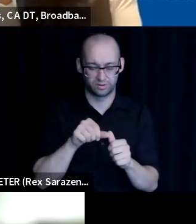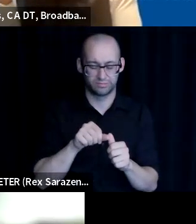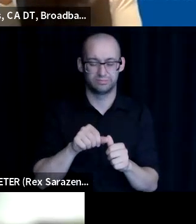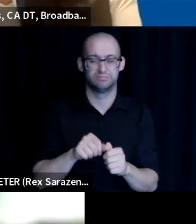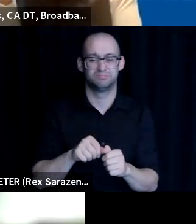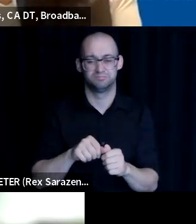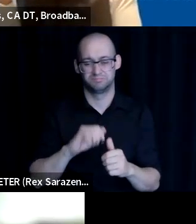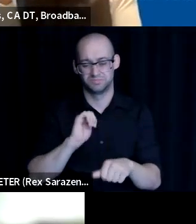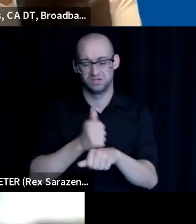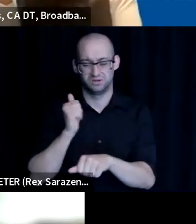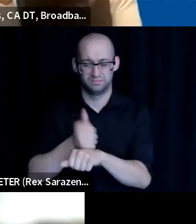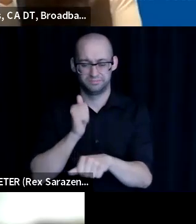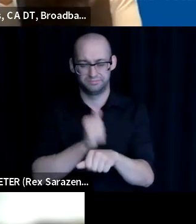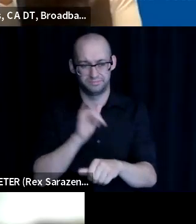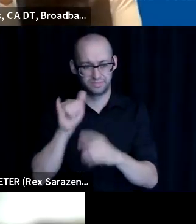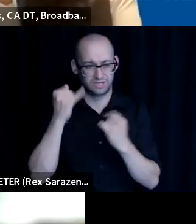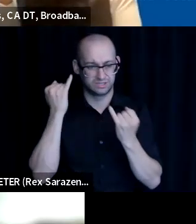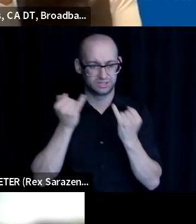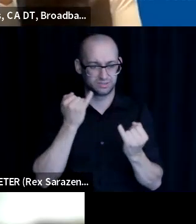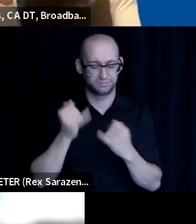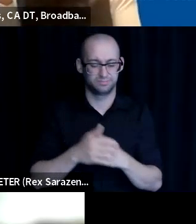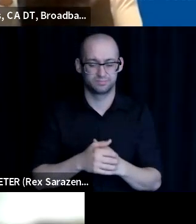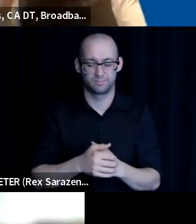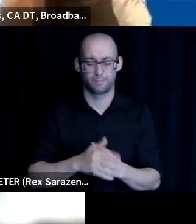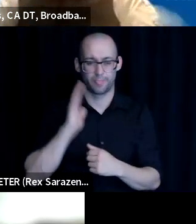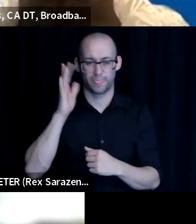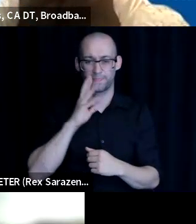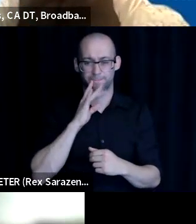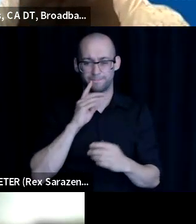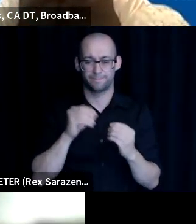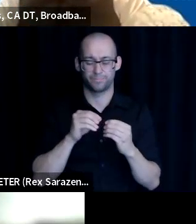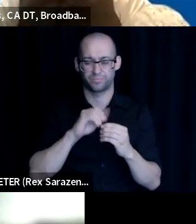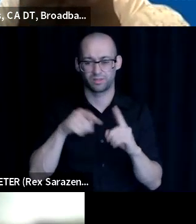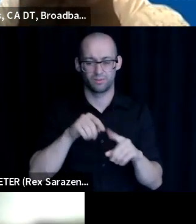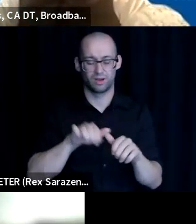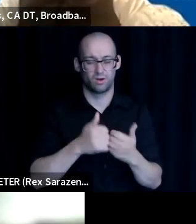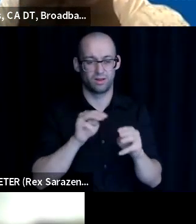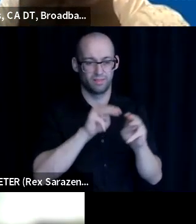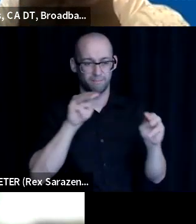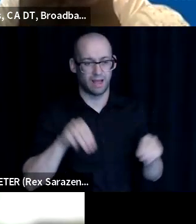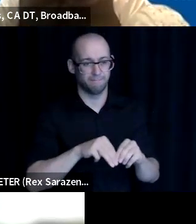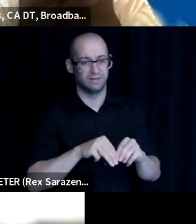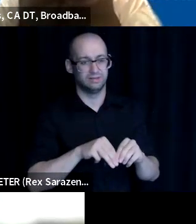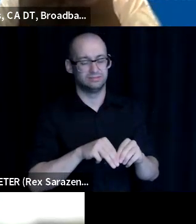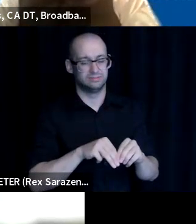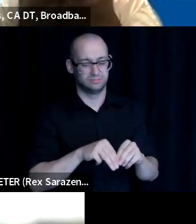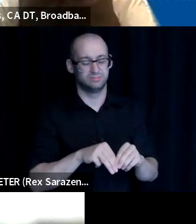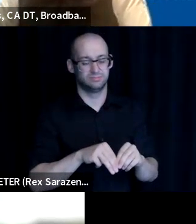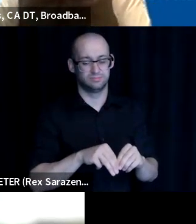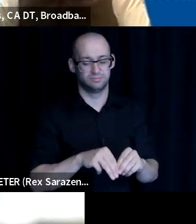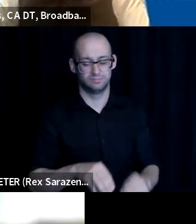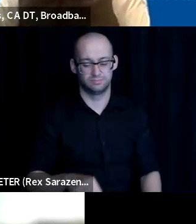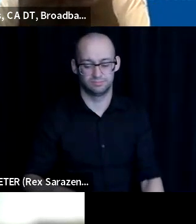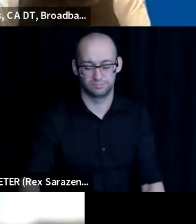together. And I think we'll also be talking a little bit more about how that can be mapped out, and we can even create more awareness as we